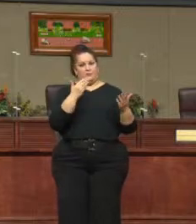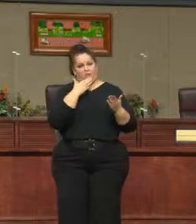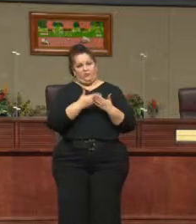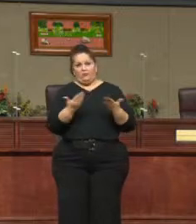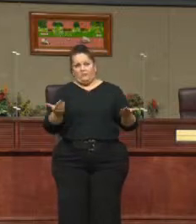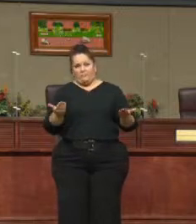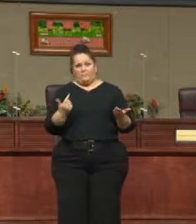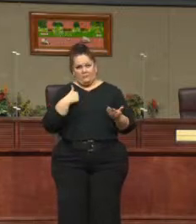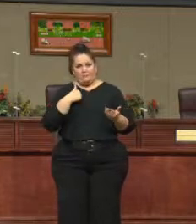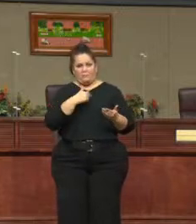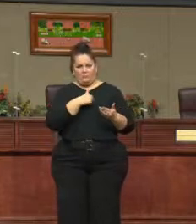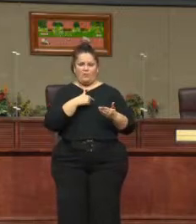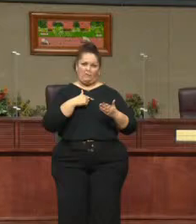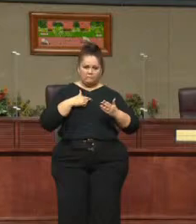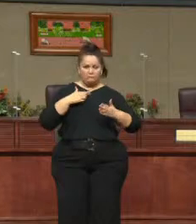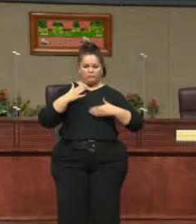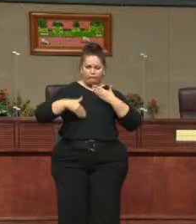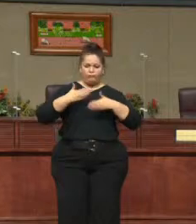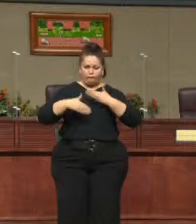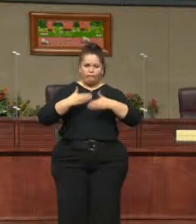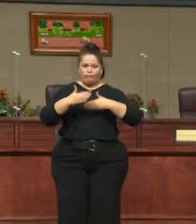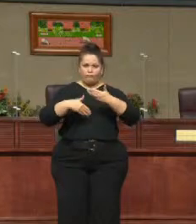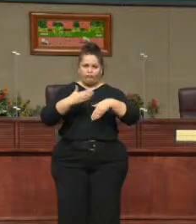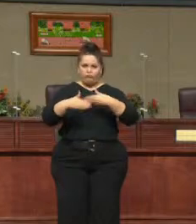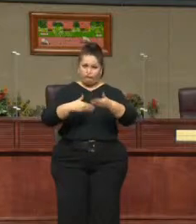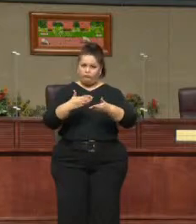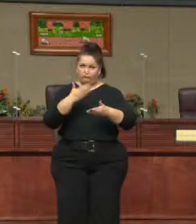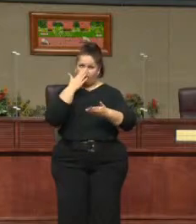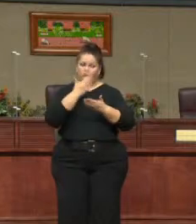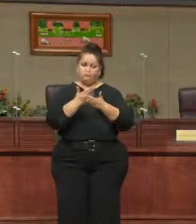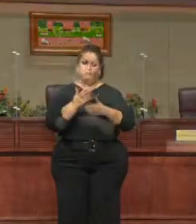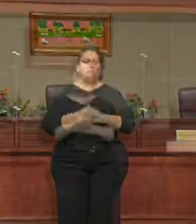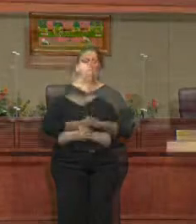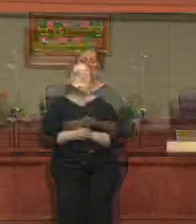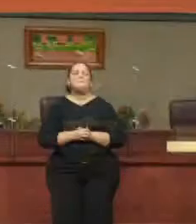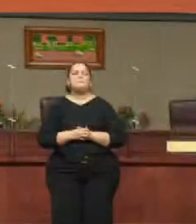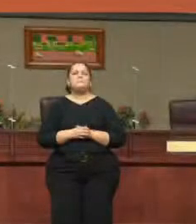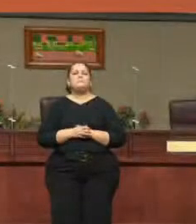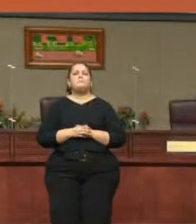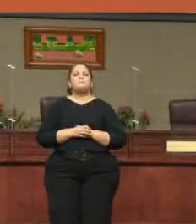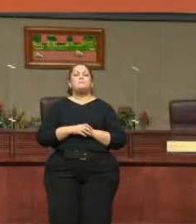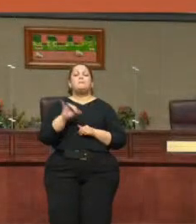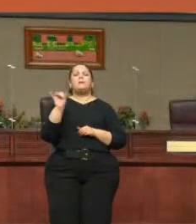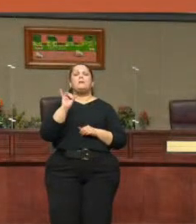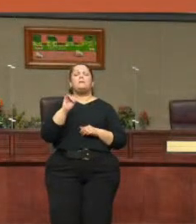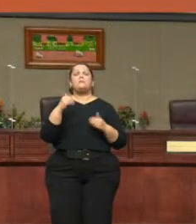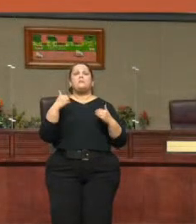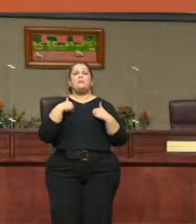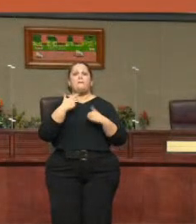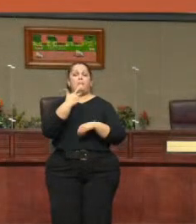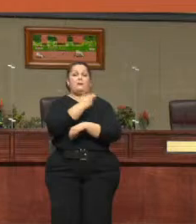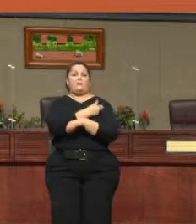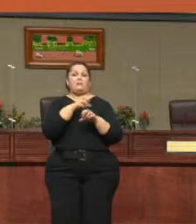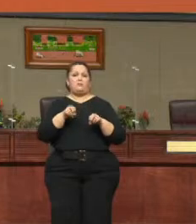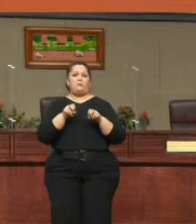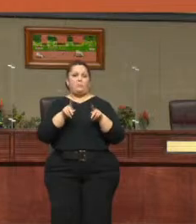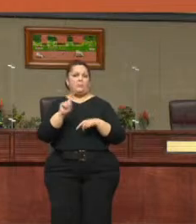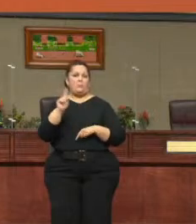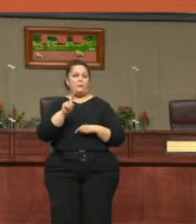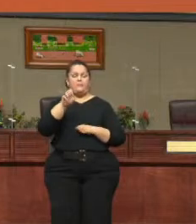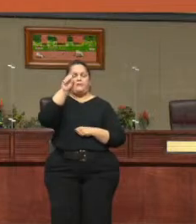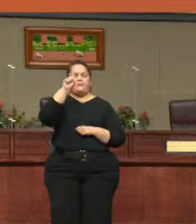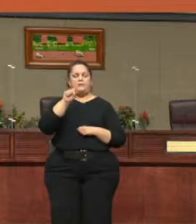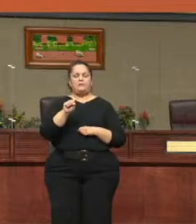are moving along at a fairly good pace. There's also a vaccination opportunity at the South